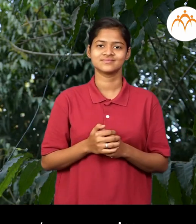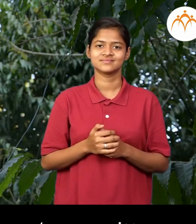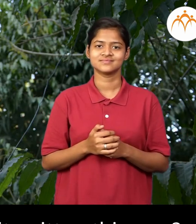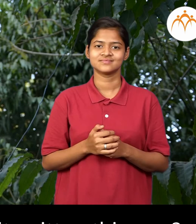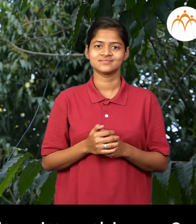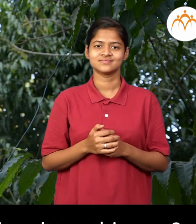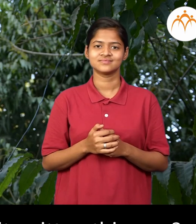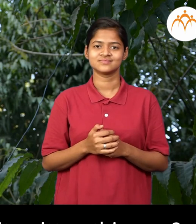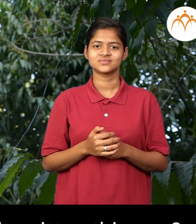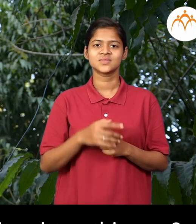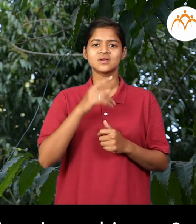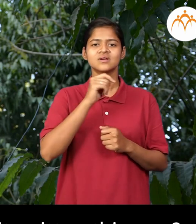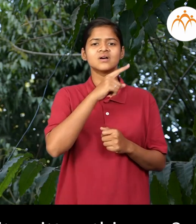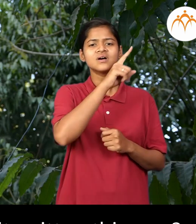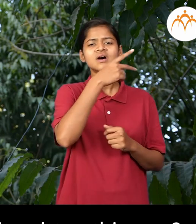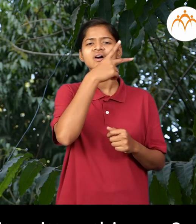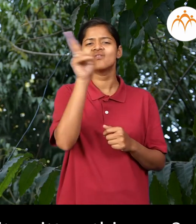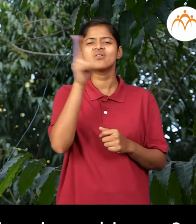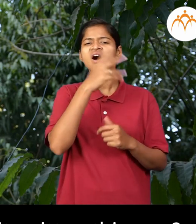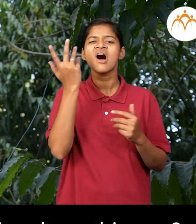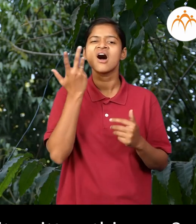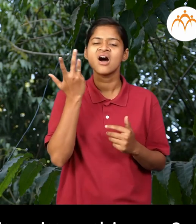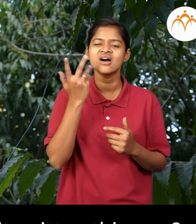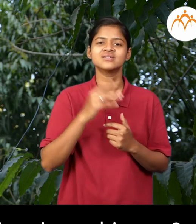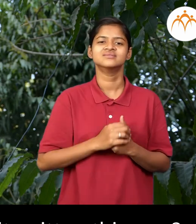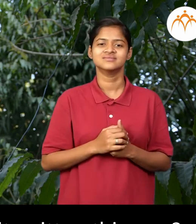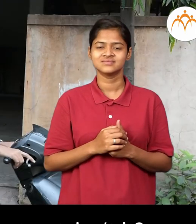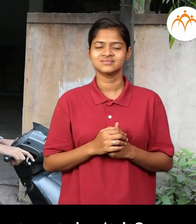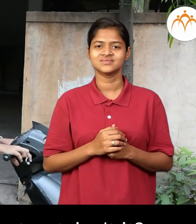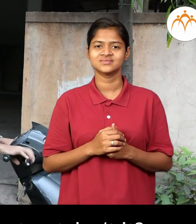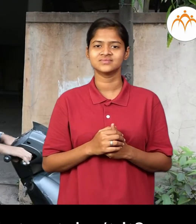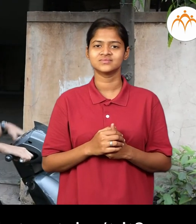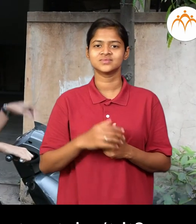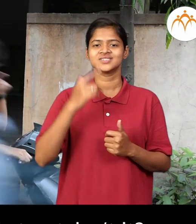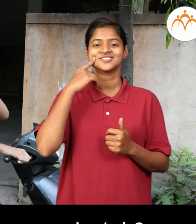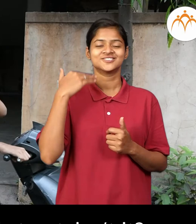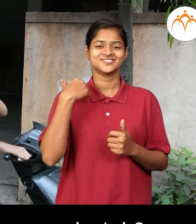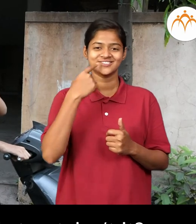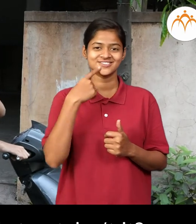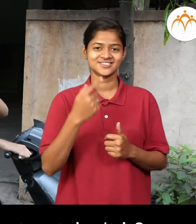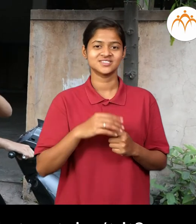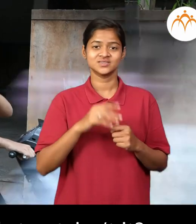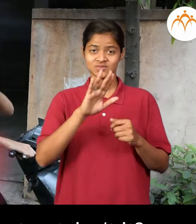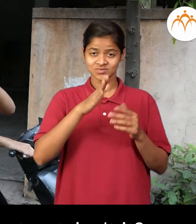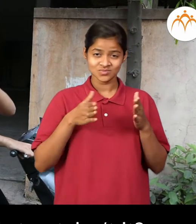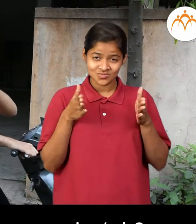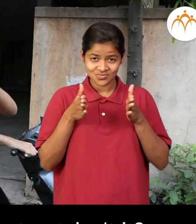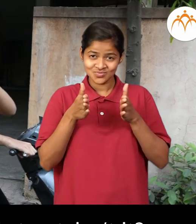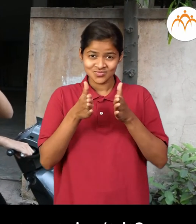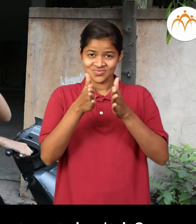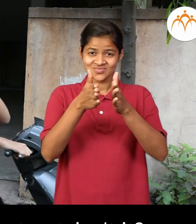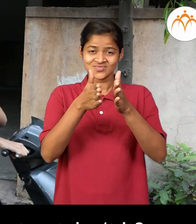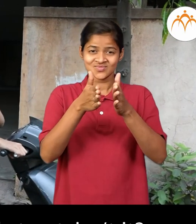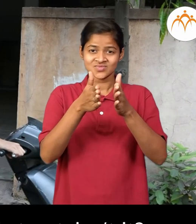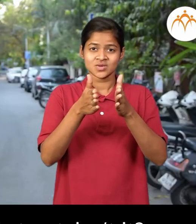written. Devansha asked, why is it written this way? Dada said, this is a small